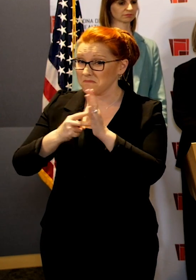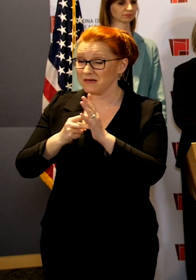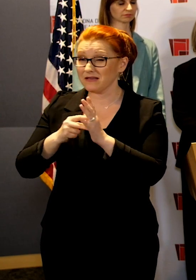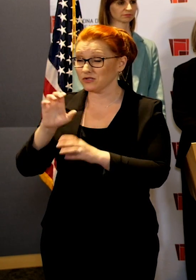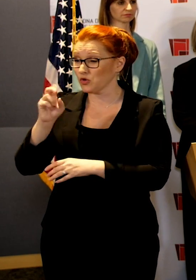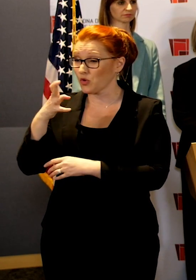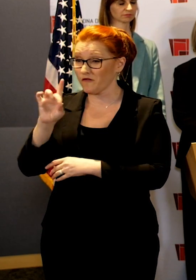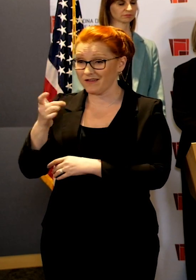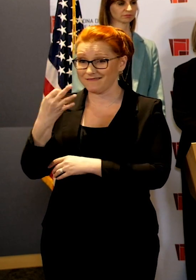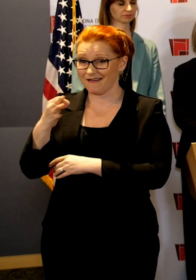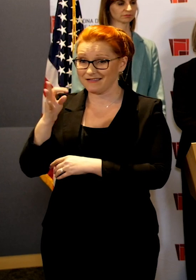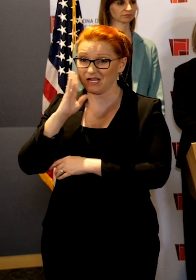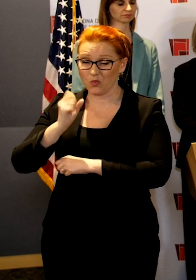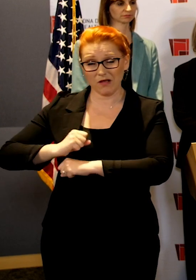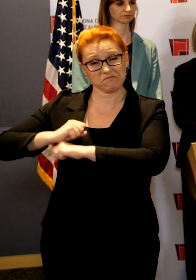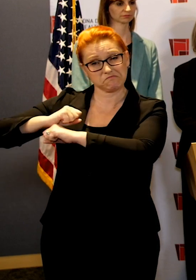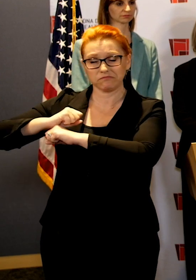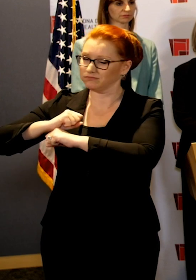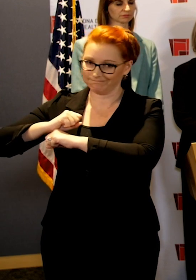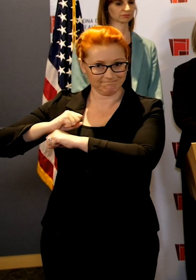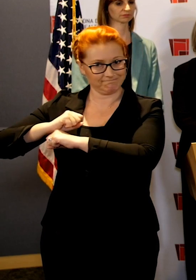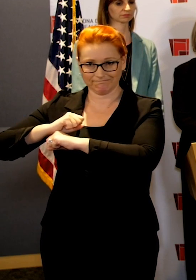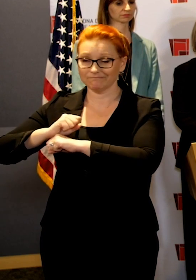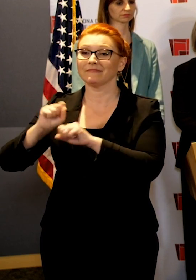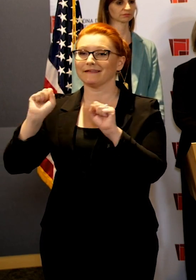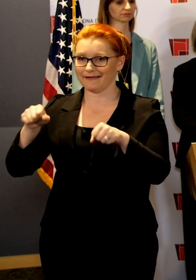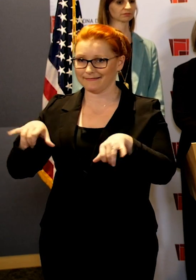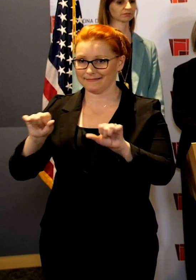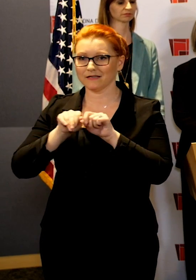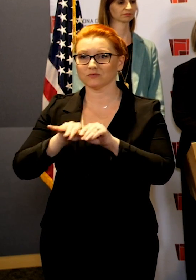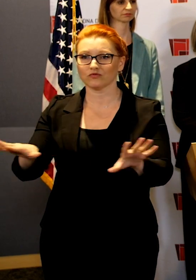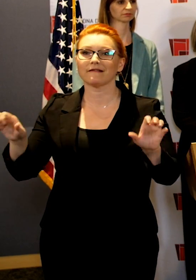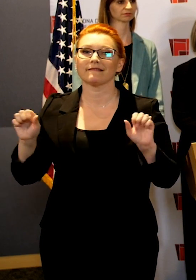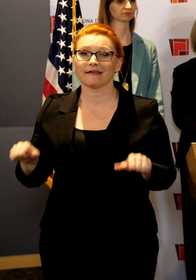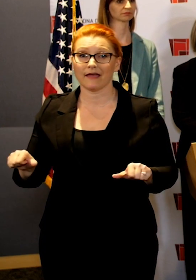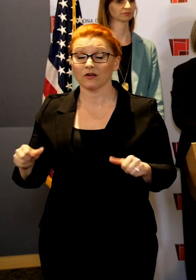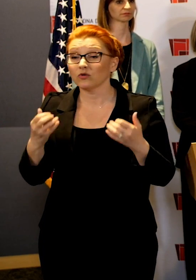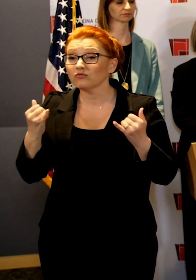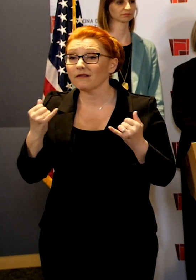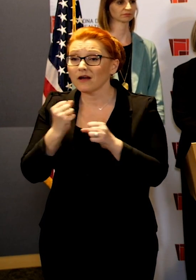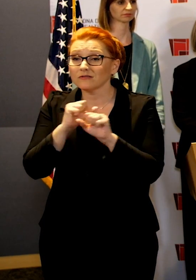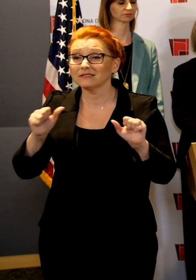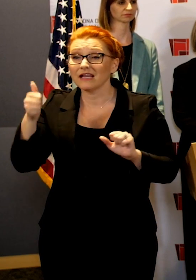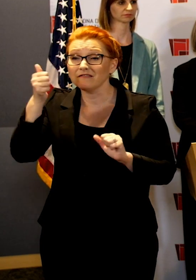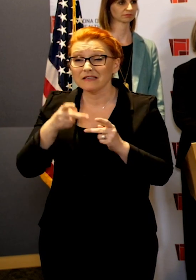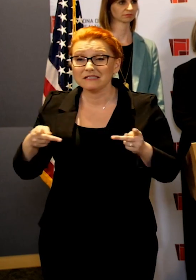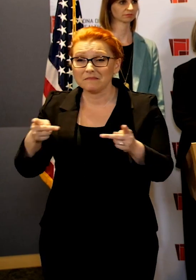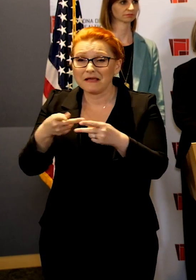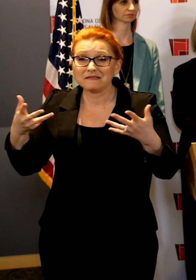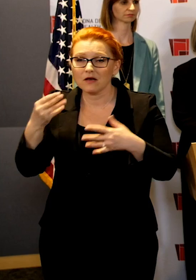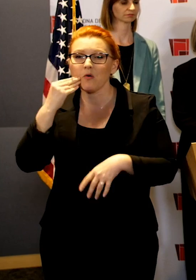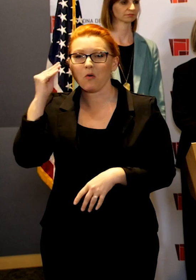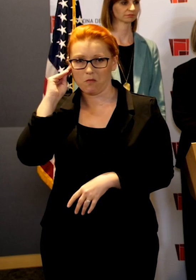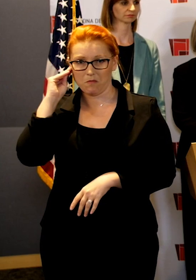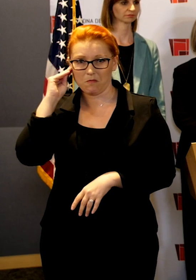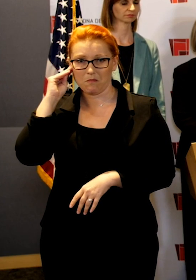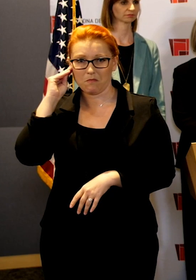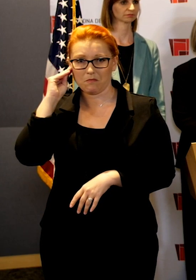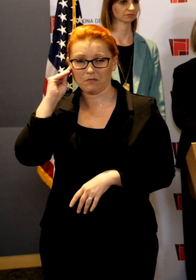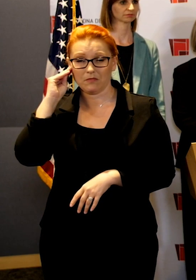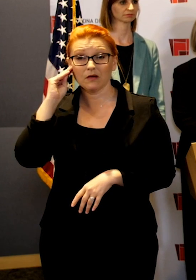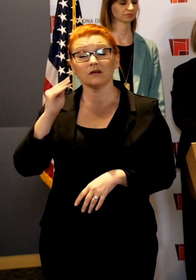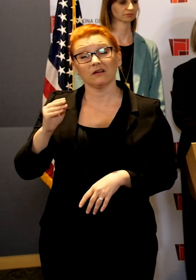COVID-19. The safest place for children at this time is at home. They should not be cared for by